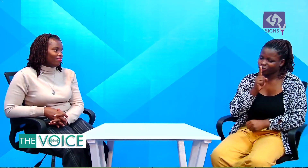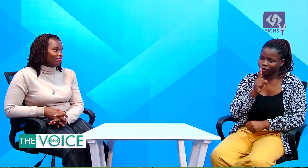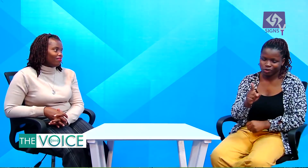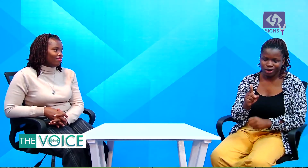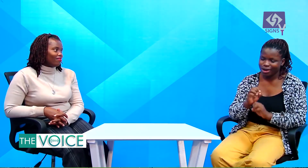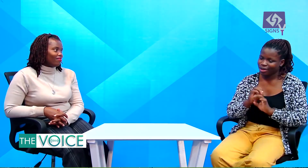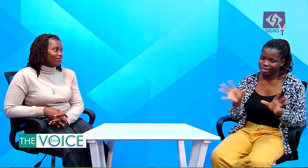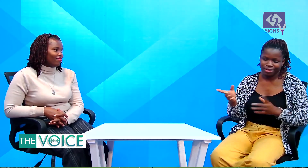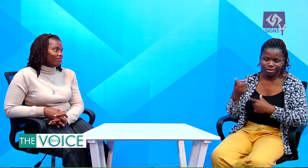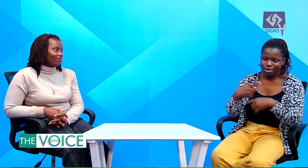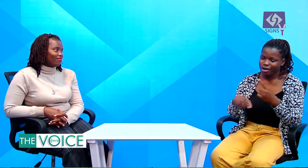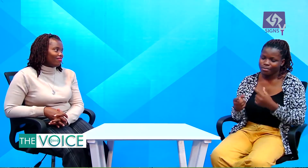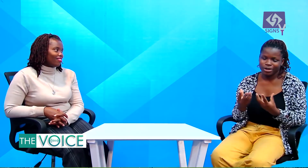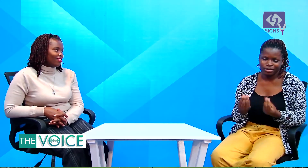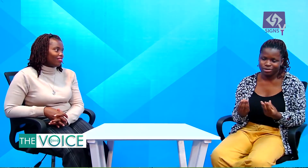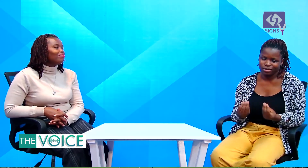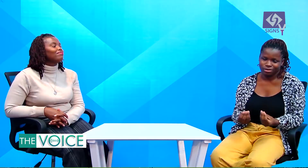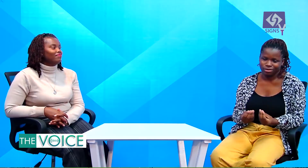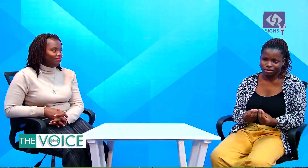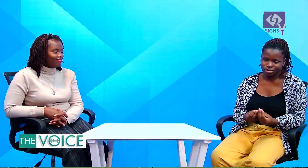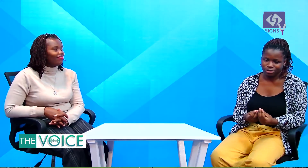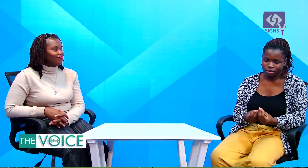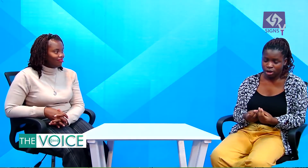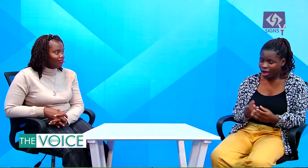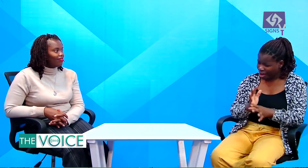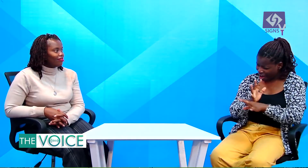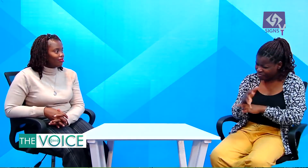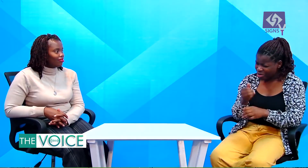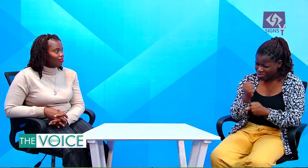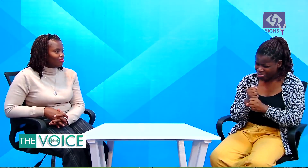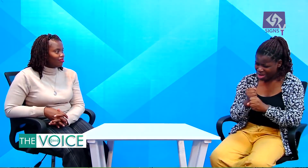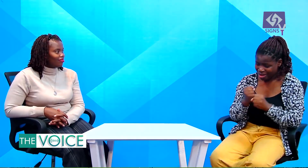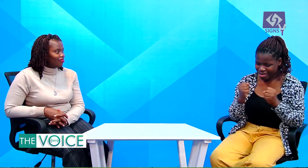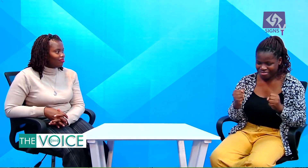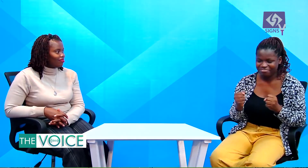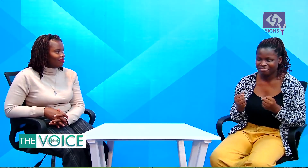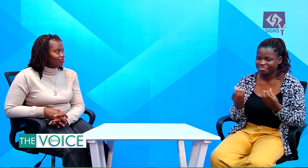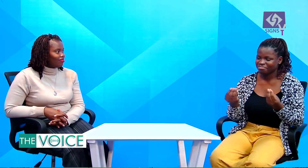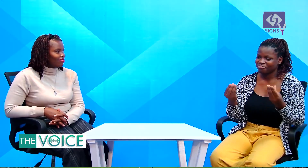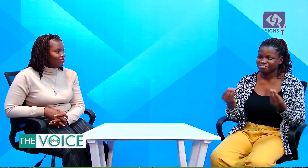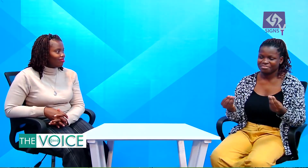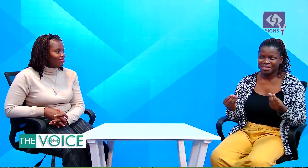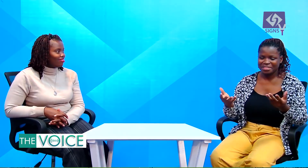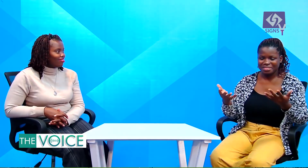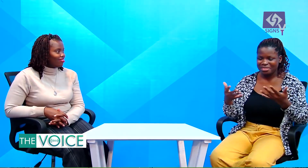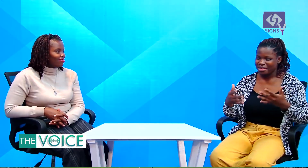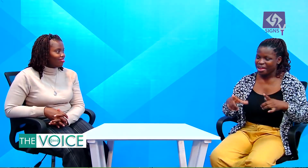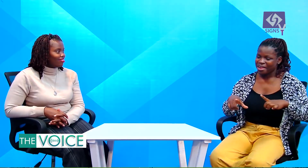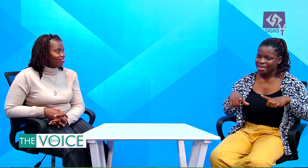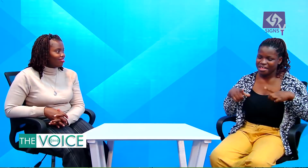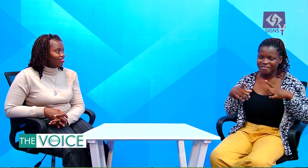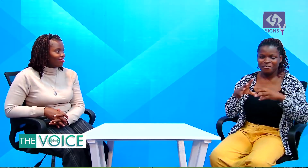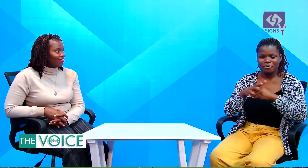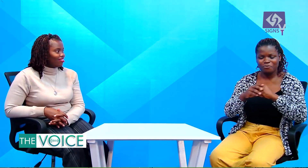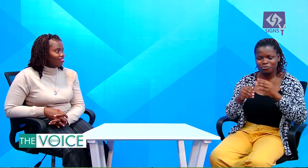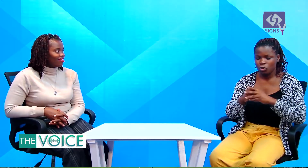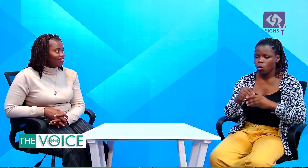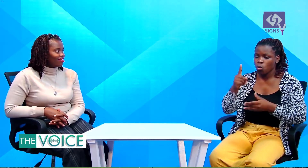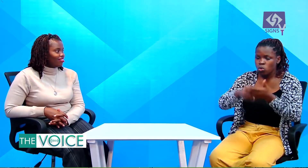whatever you want. After you've worked hard, everything will come easy. If you put in the effort, things come easy. And then you get